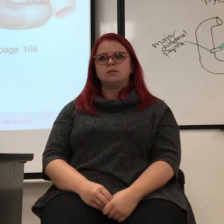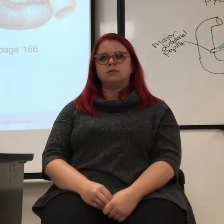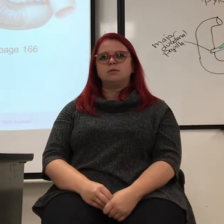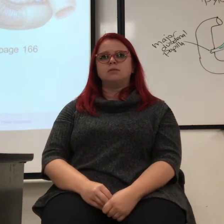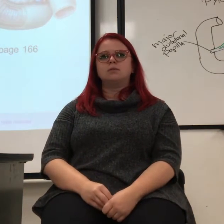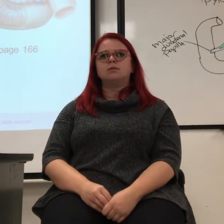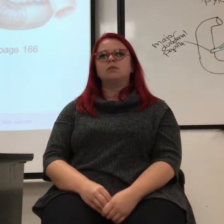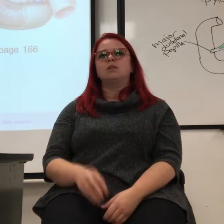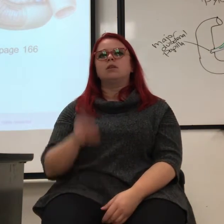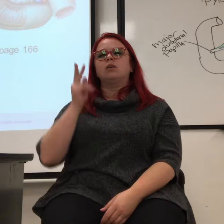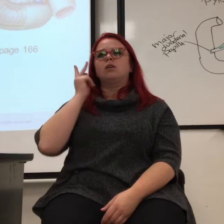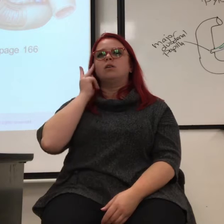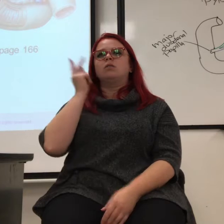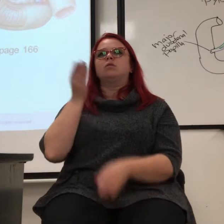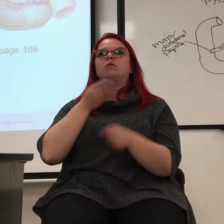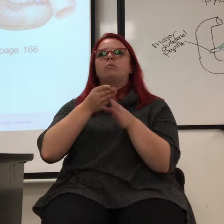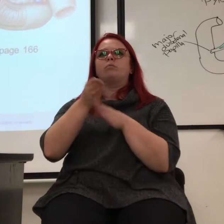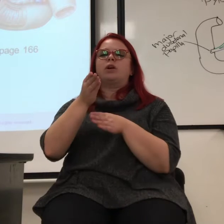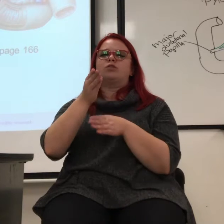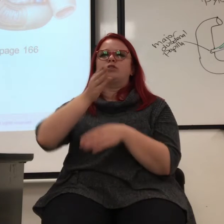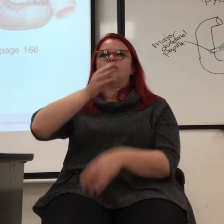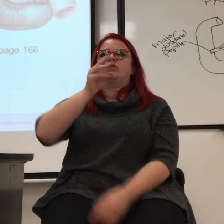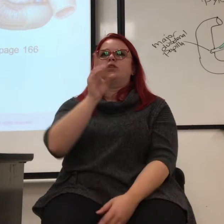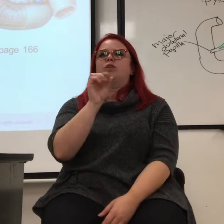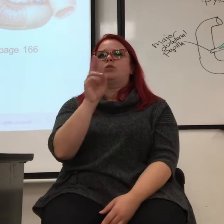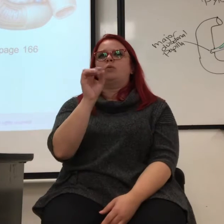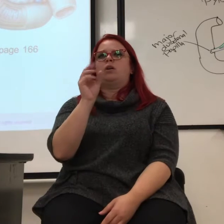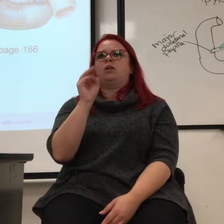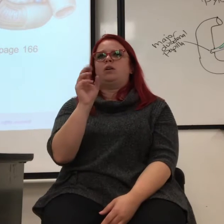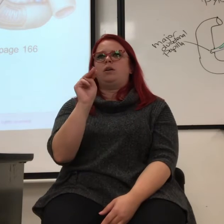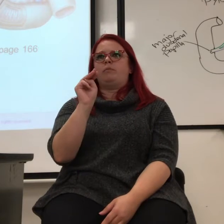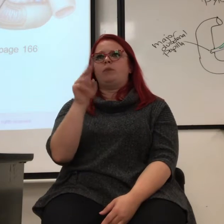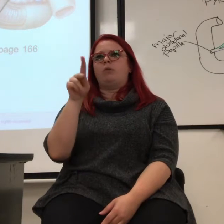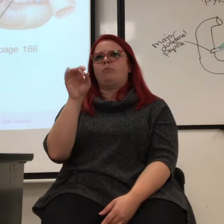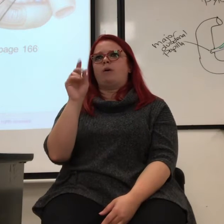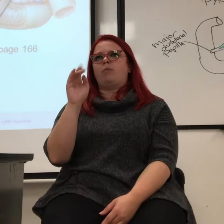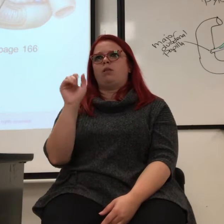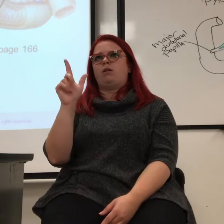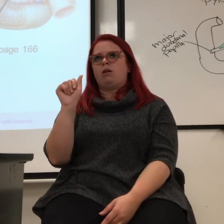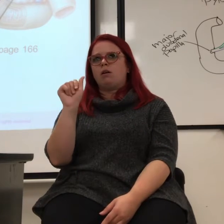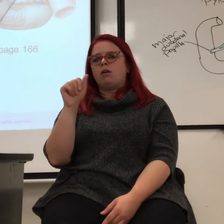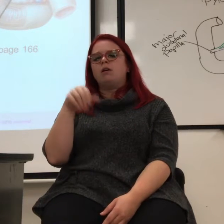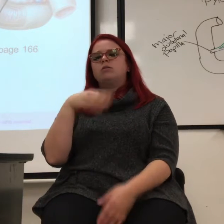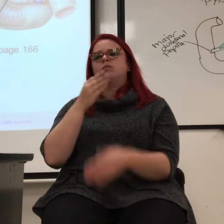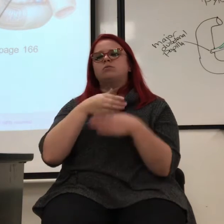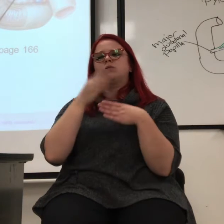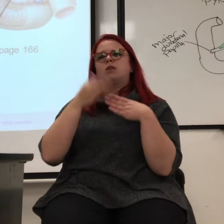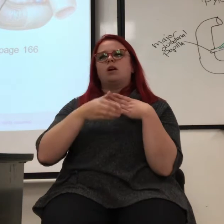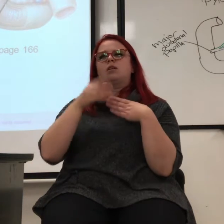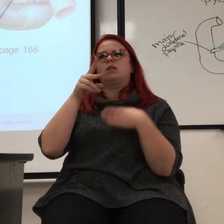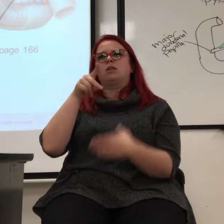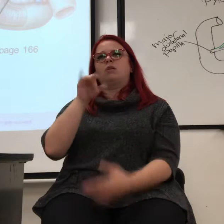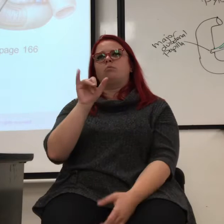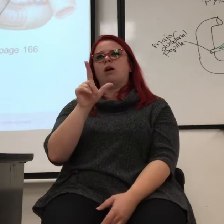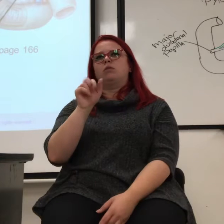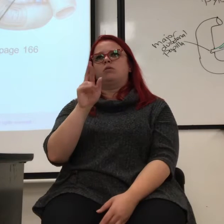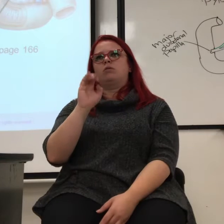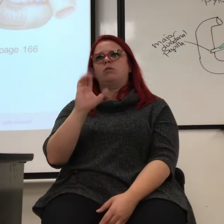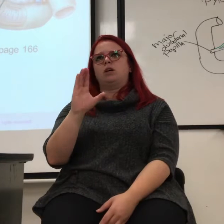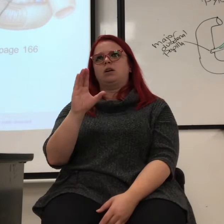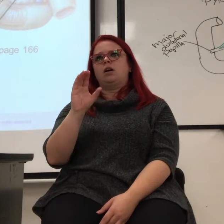You see your major duodenal papilla, a little nipple-shaped thing. You kind of see right here the end of the pyloric sphincter,